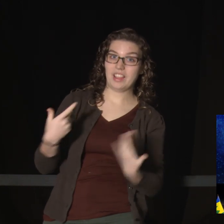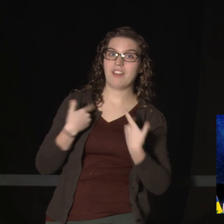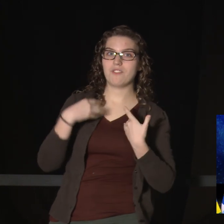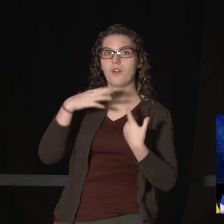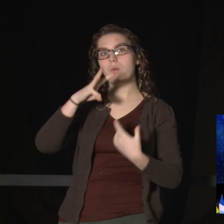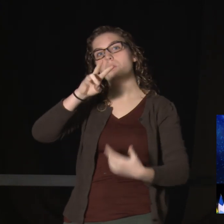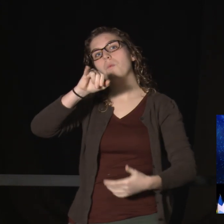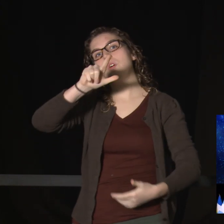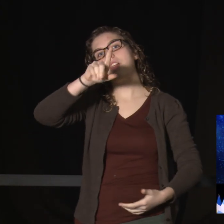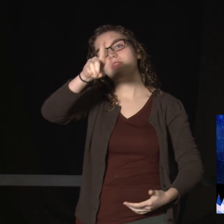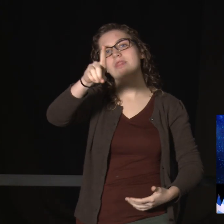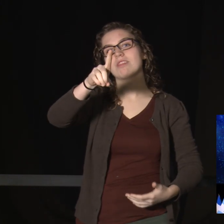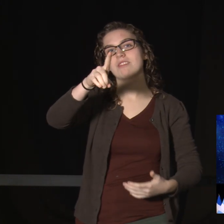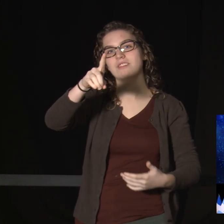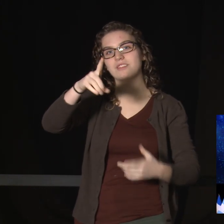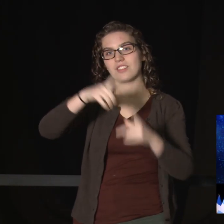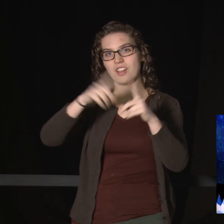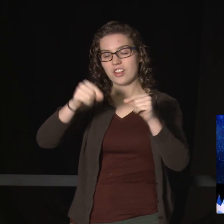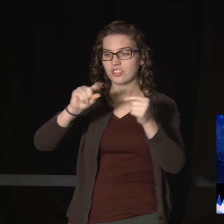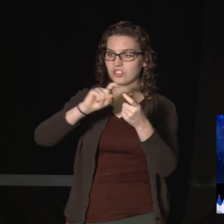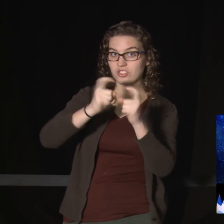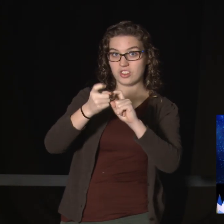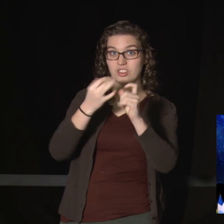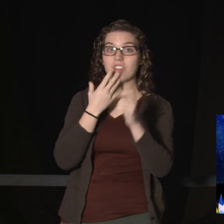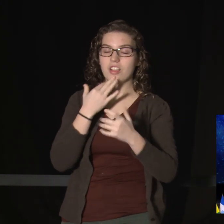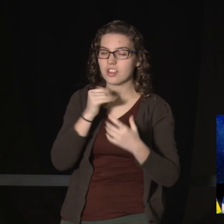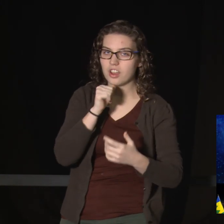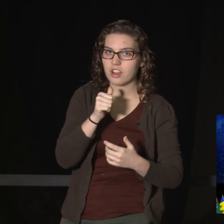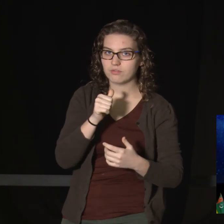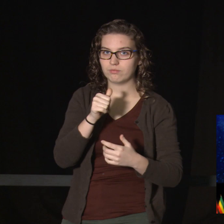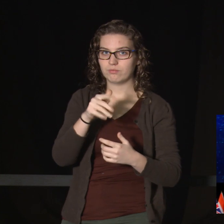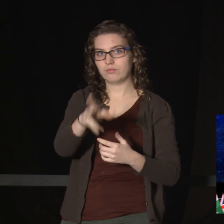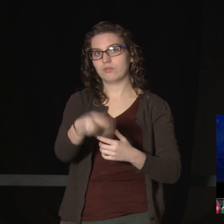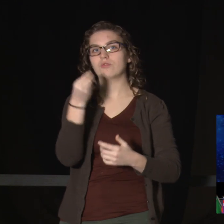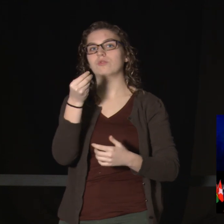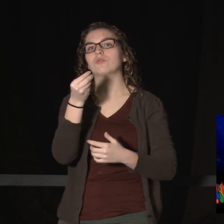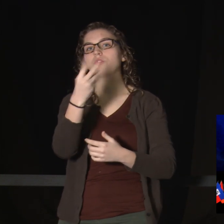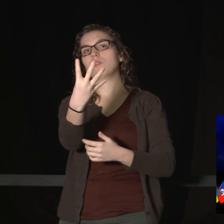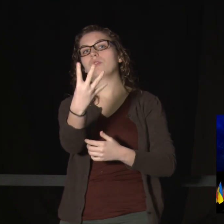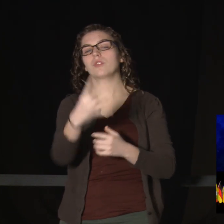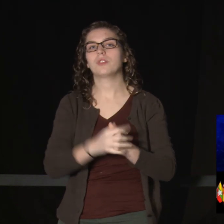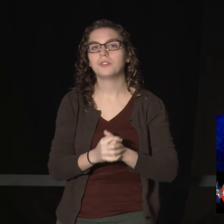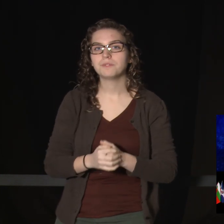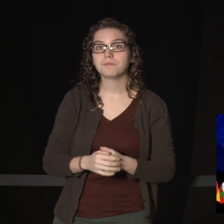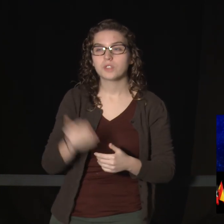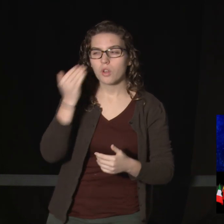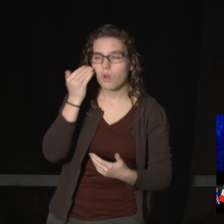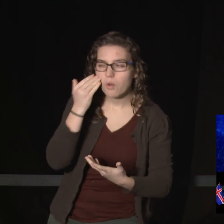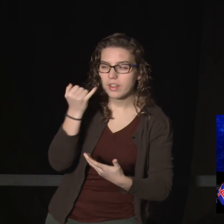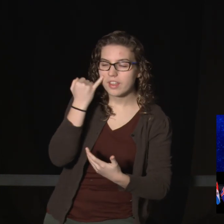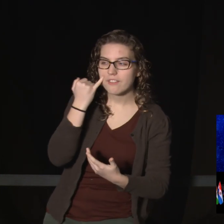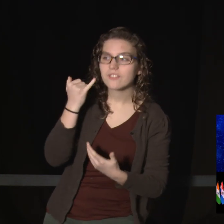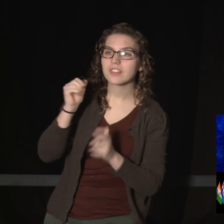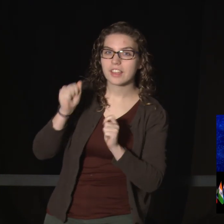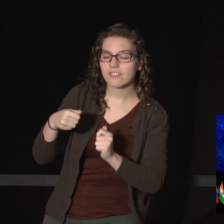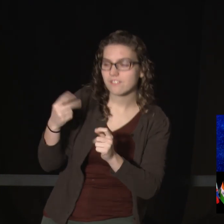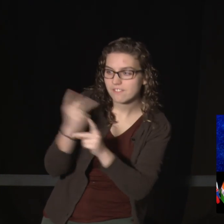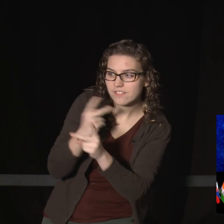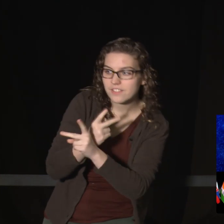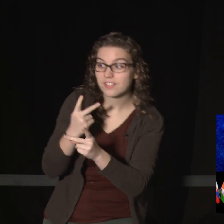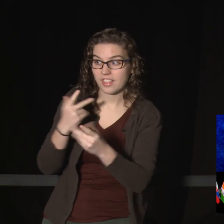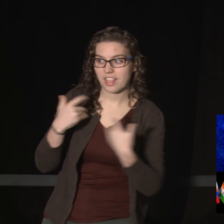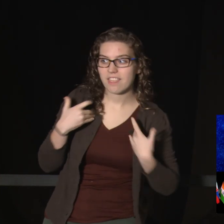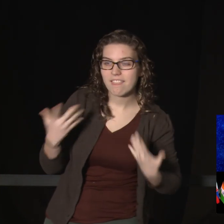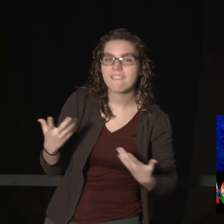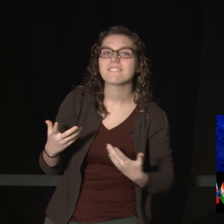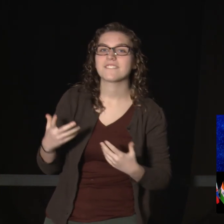wilds that changes the color. Not the draw four, but just the wild that changes the color. So they know that if they can just figure out what you have, then they